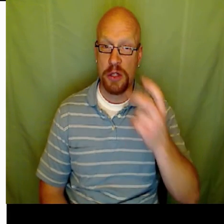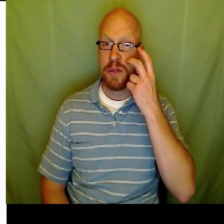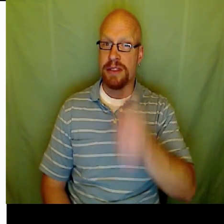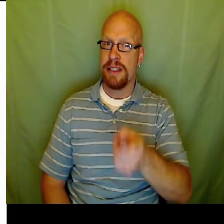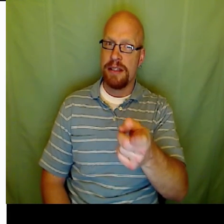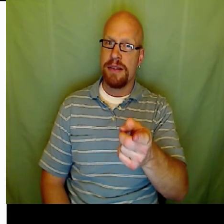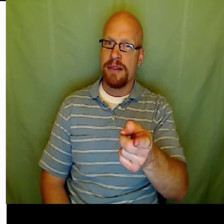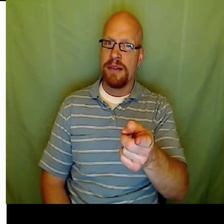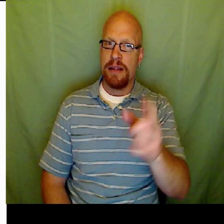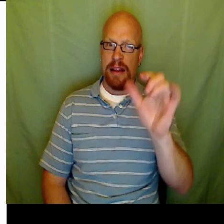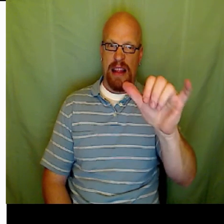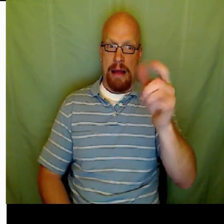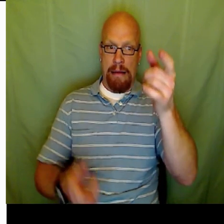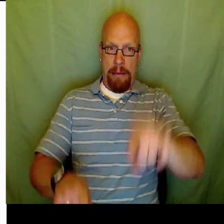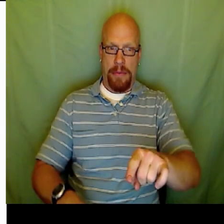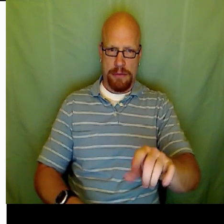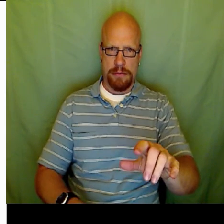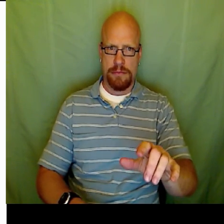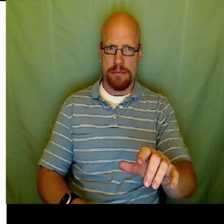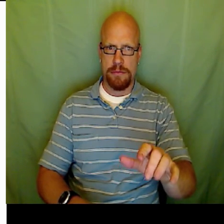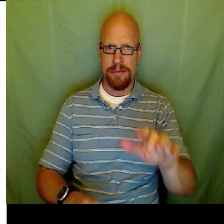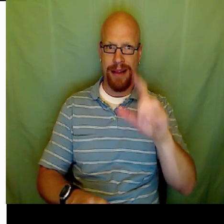So, as you can see,